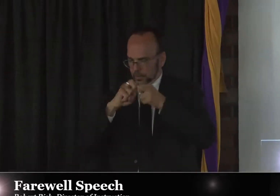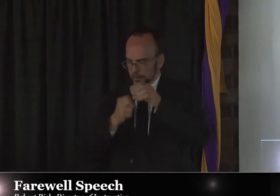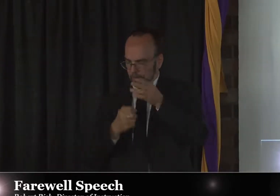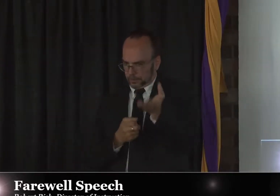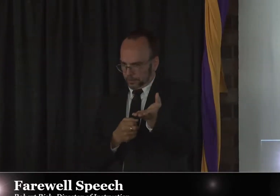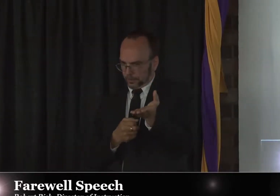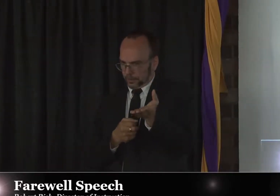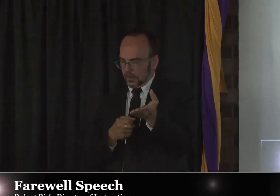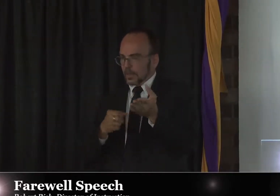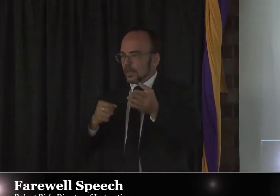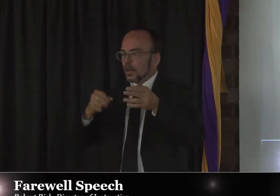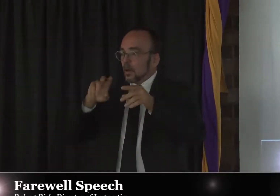look at the issue.